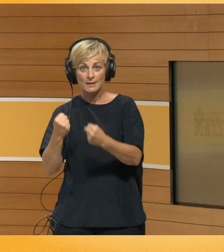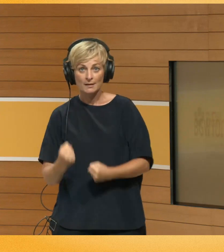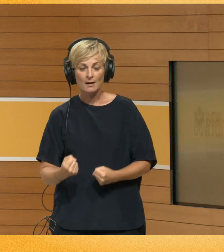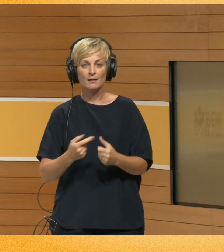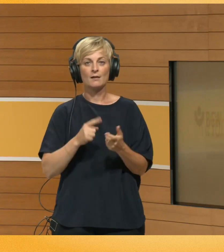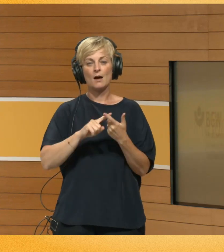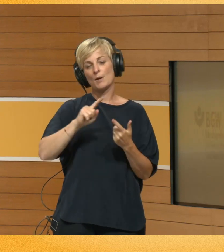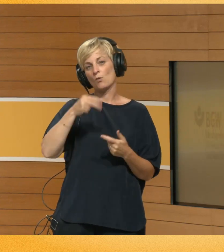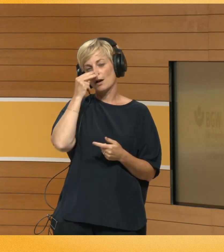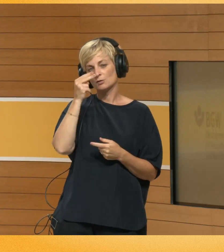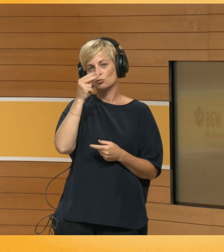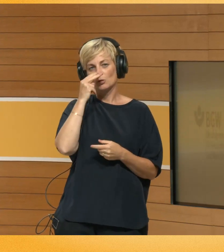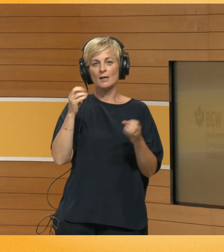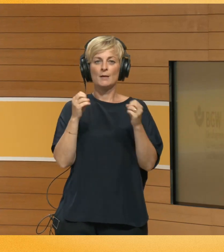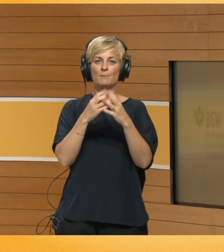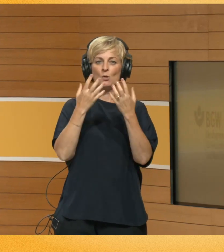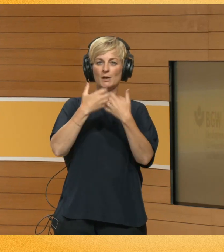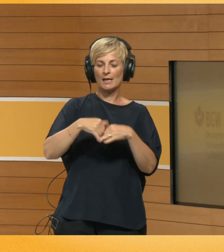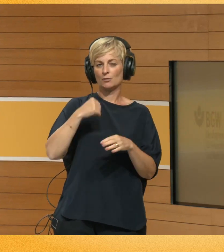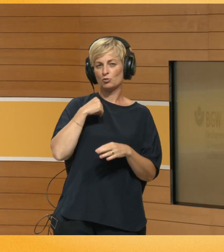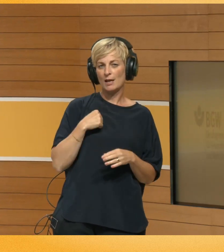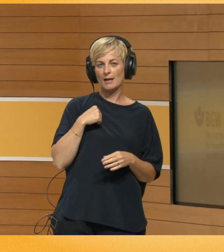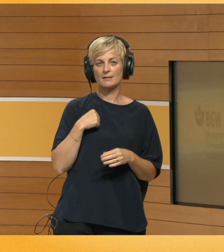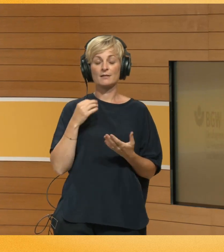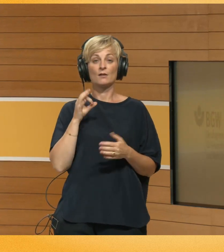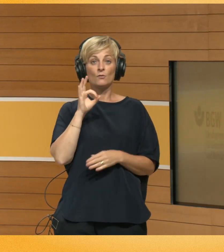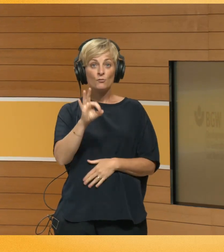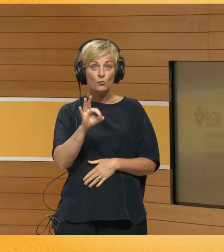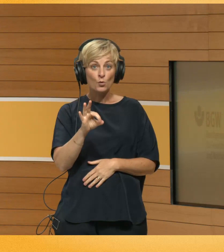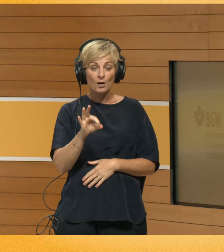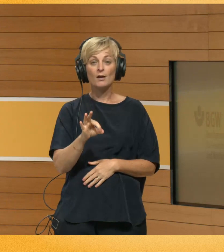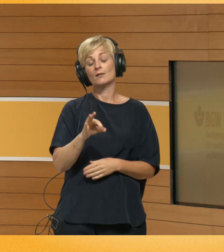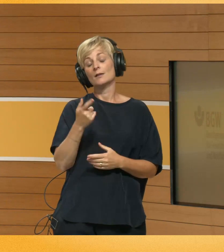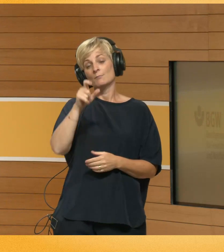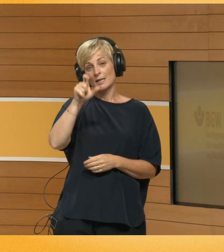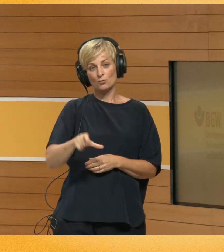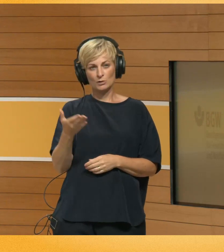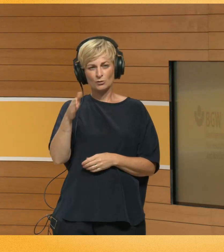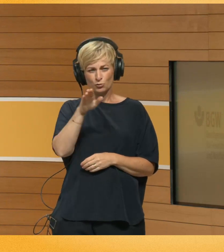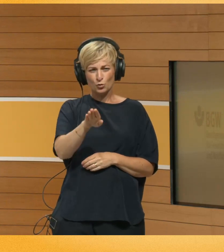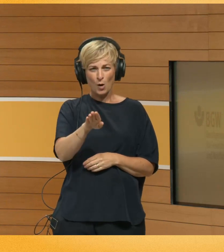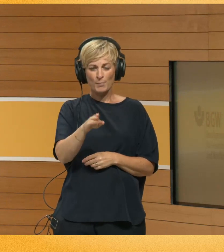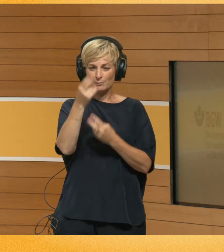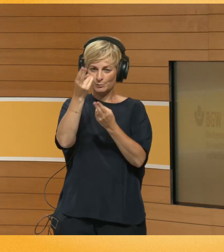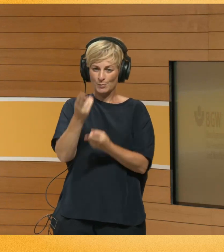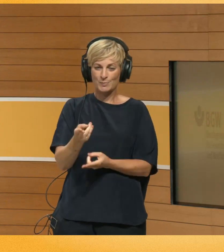the patient is in the BCP. As you know, our body is not configured to handle weight